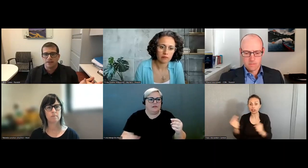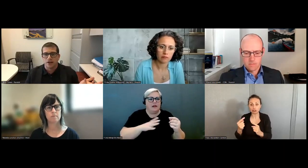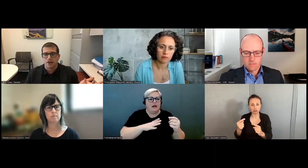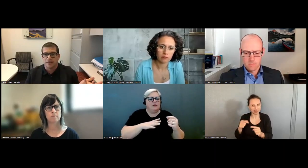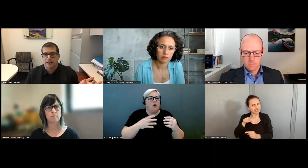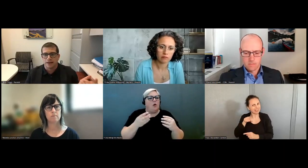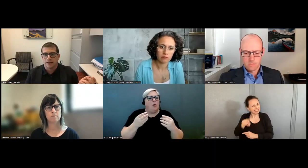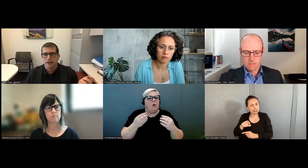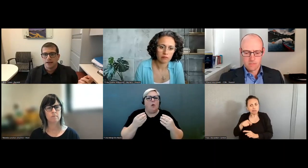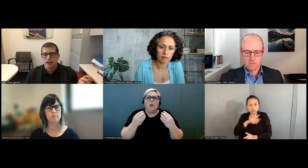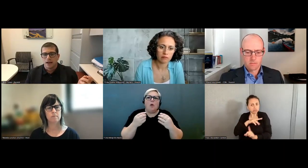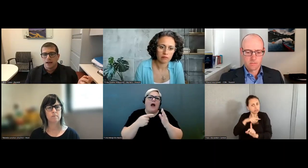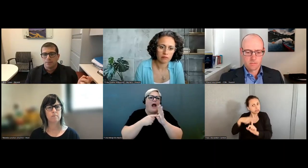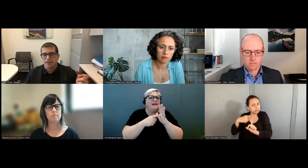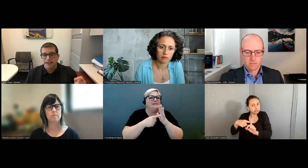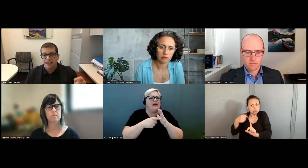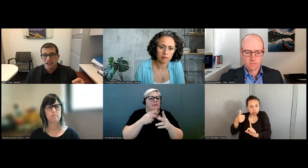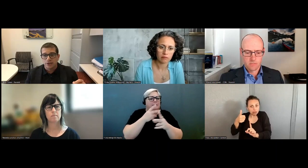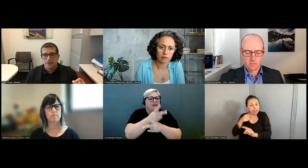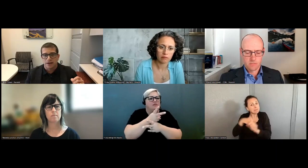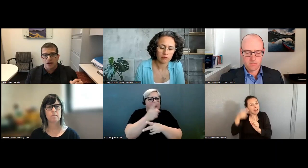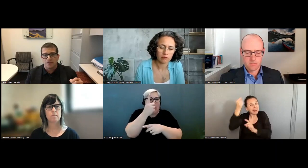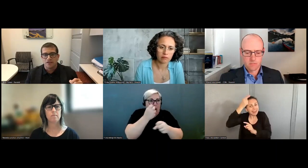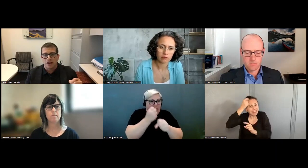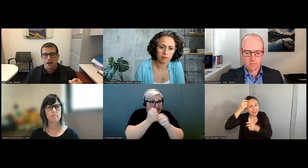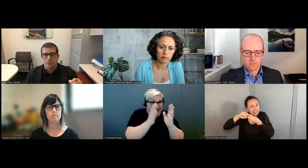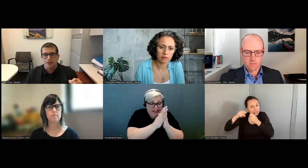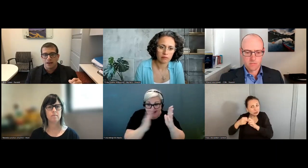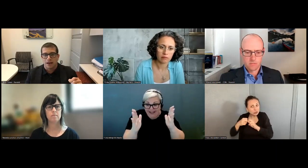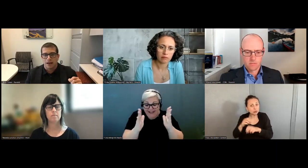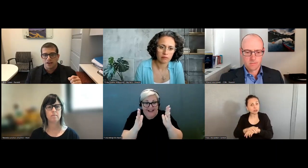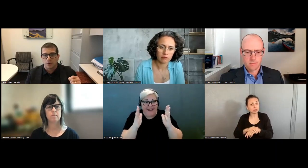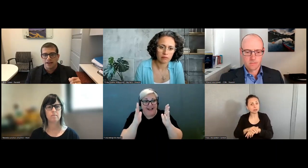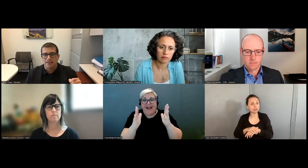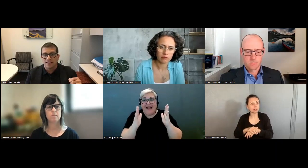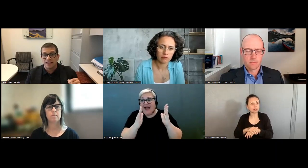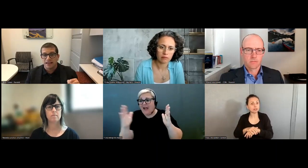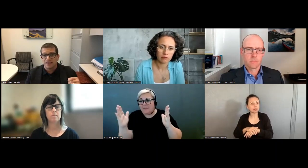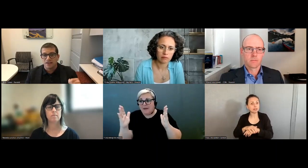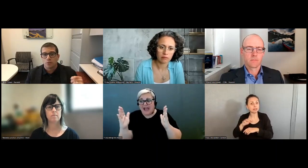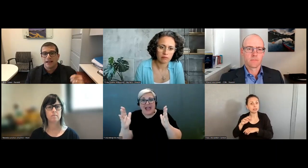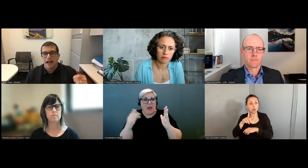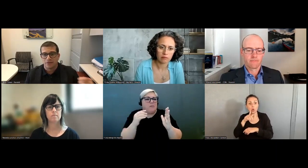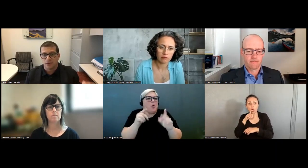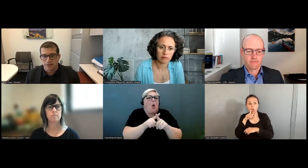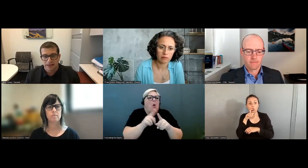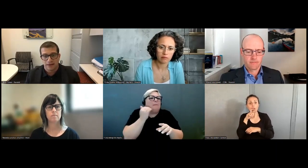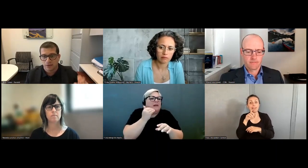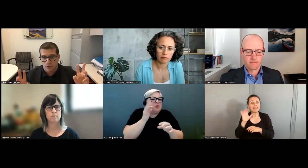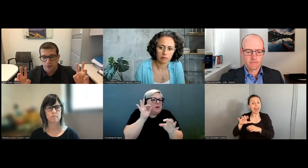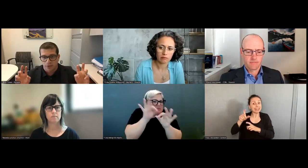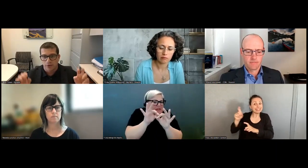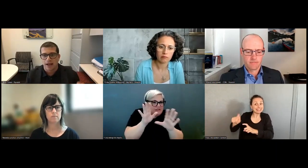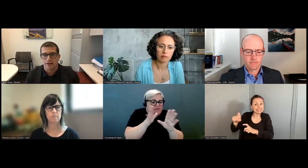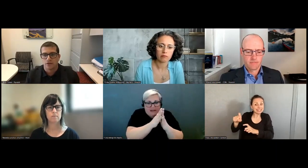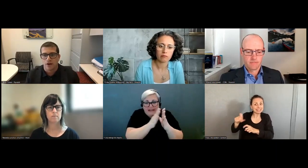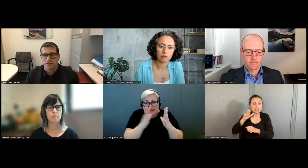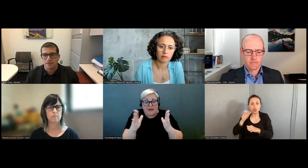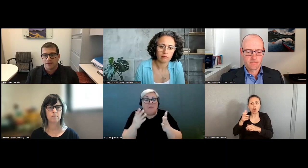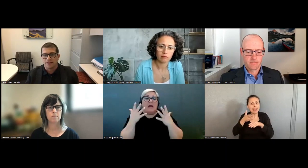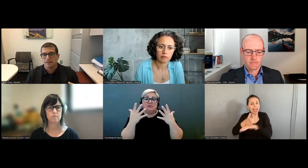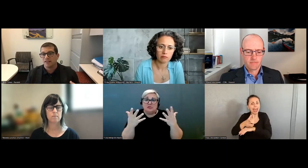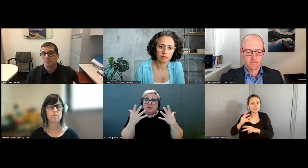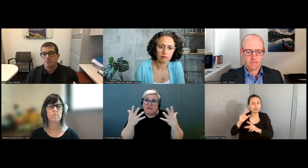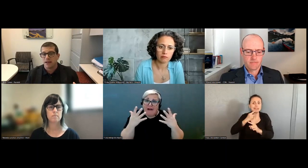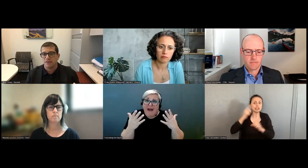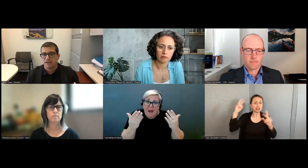many ways a good thing. But the issue is that oftentimes the greatest need isn't right after the quote unquote catastrophic